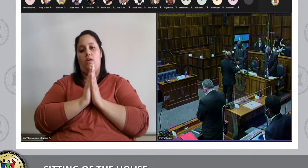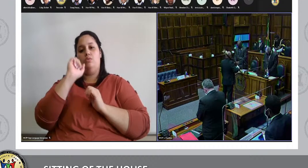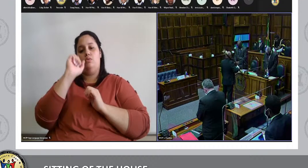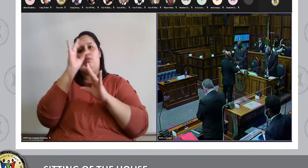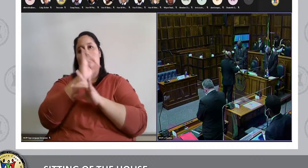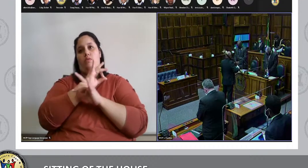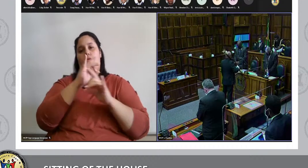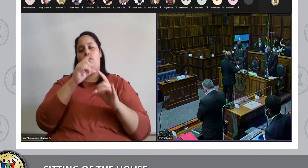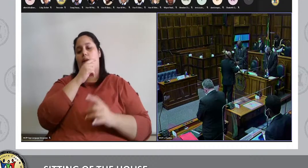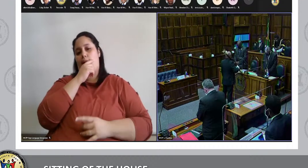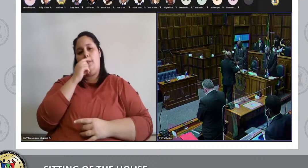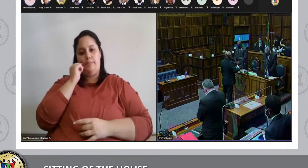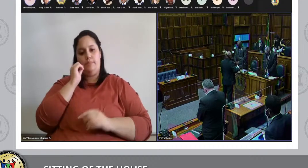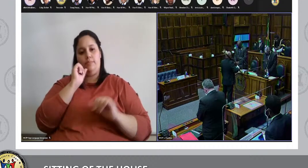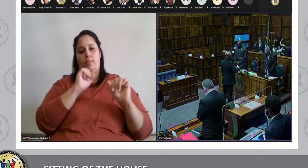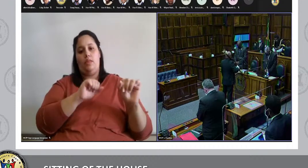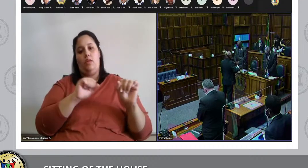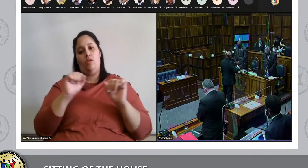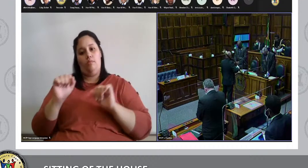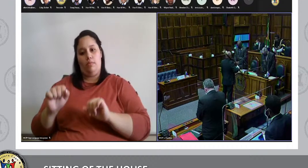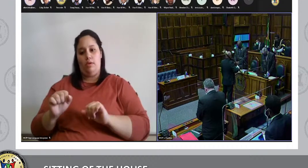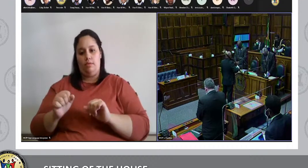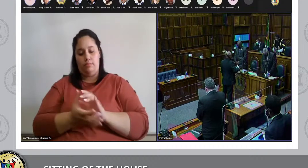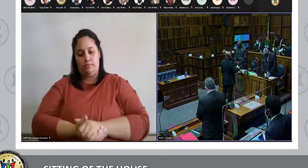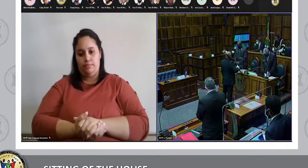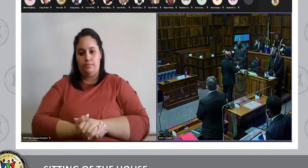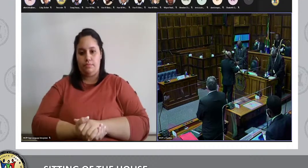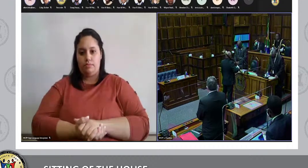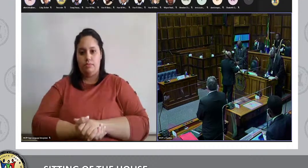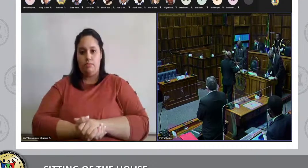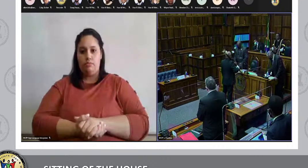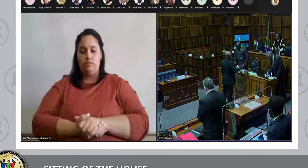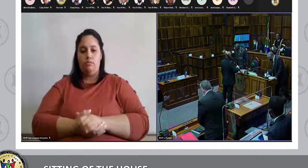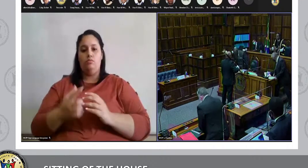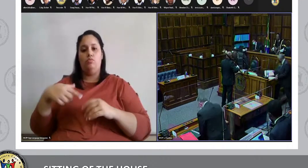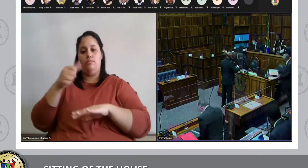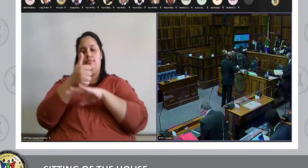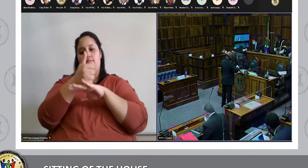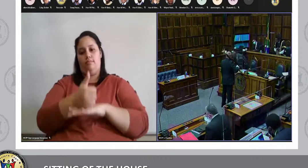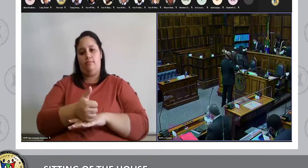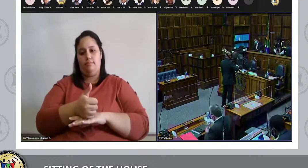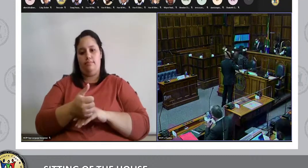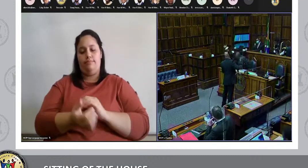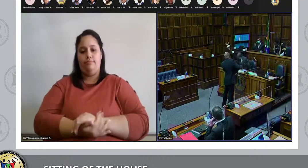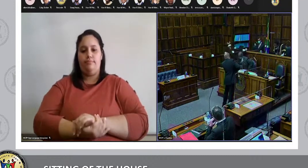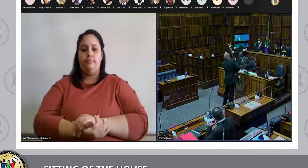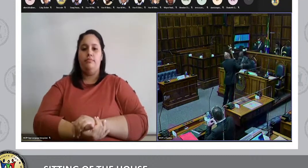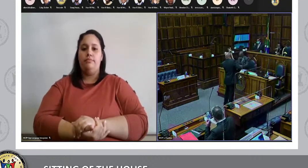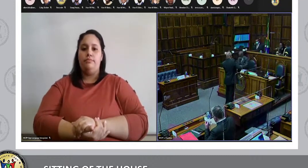most holy name. Amen. We may all be seated.